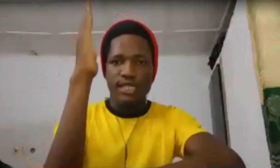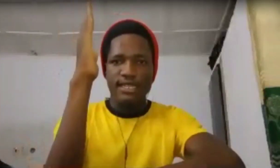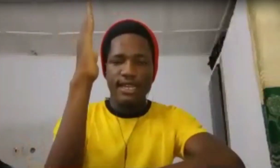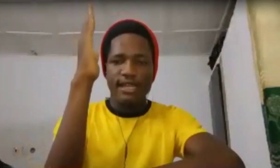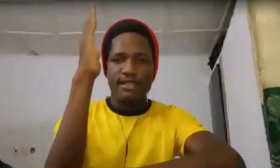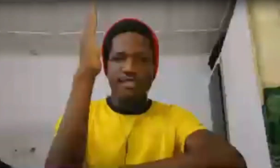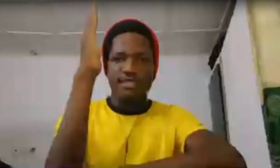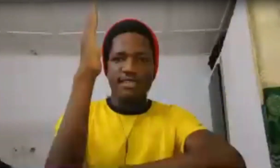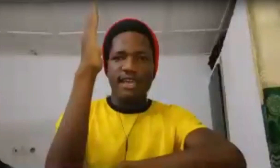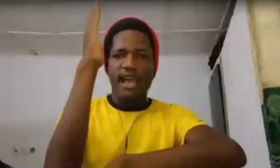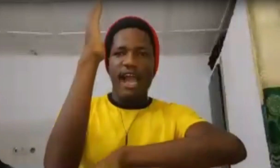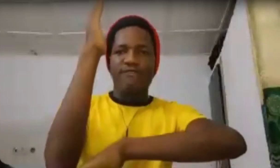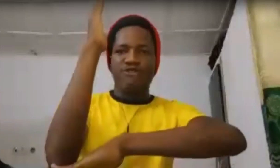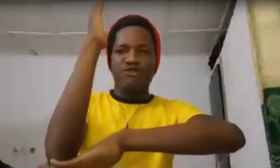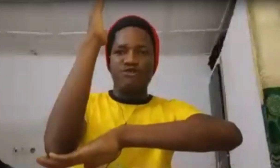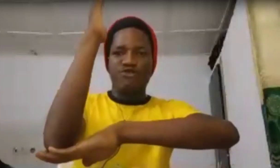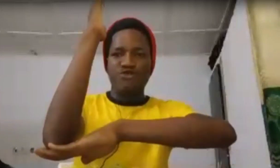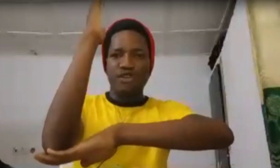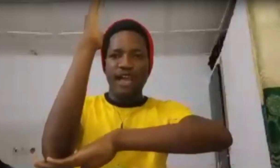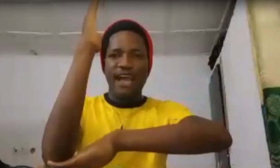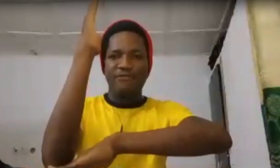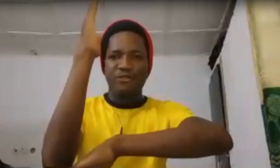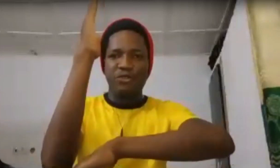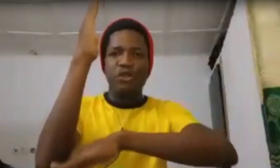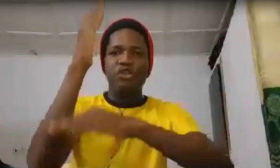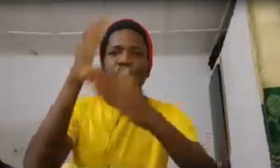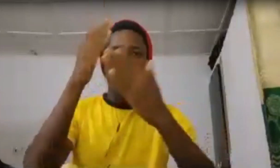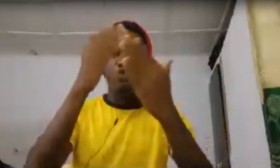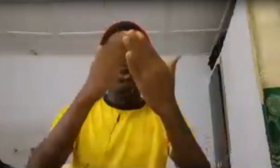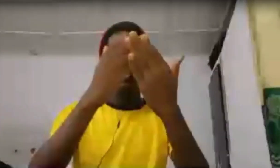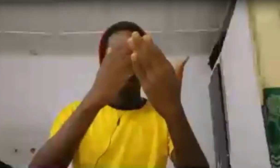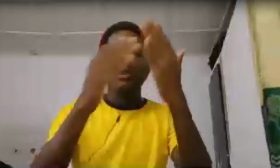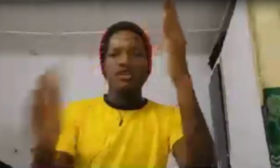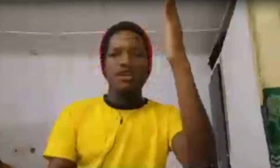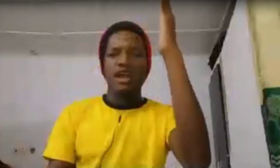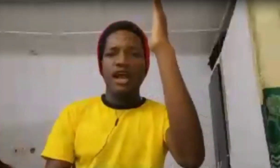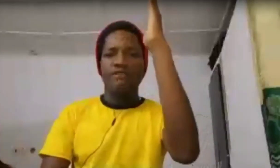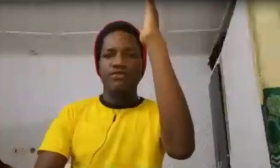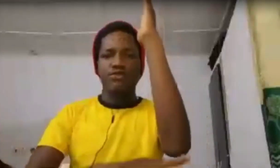standing like this. Afternoon. So good afternoon.